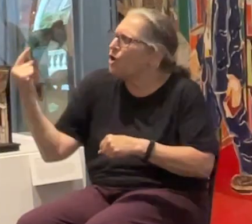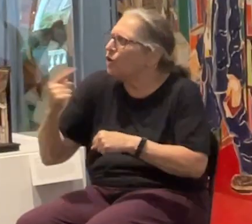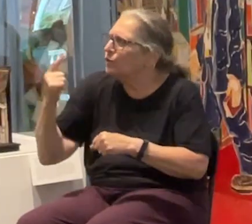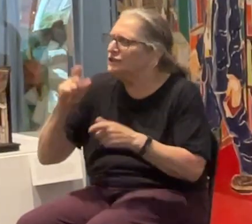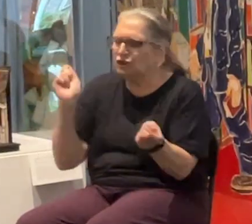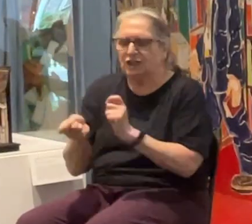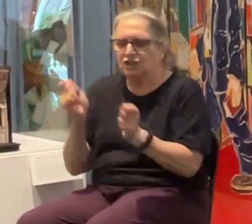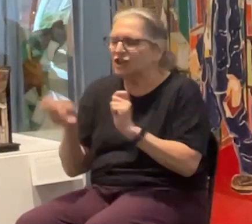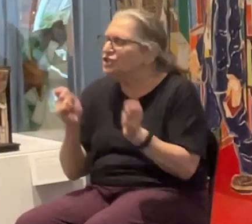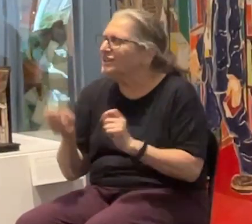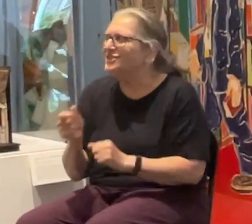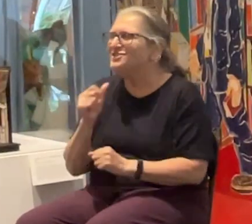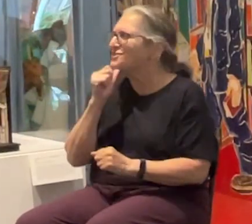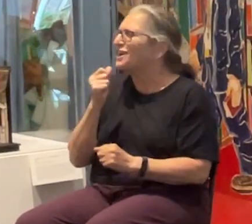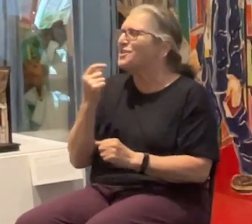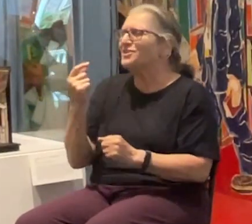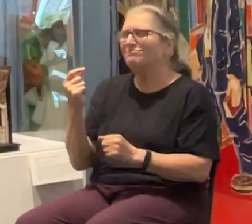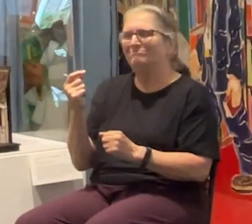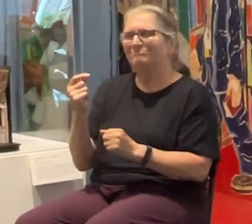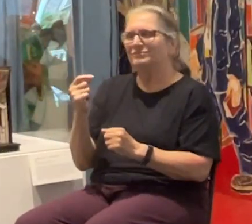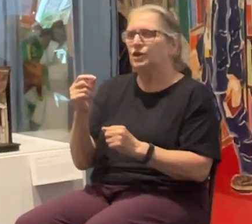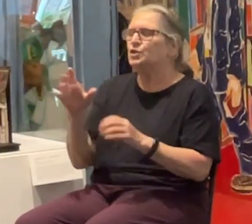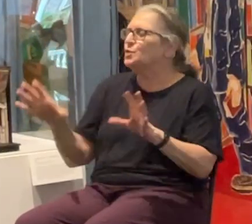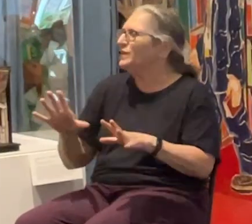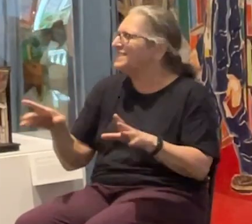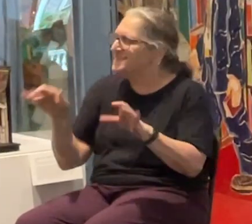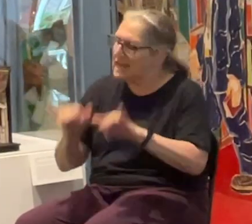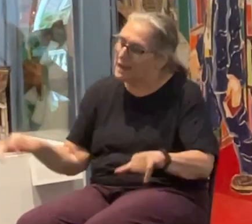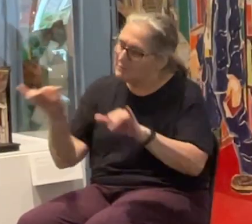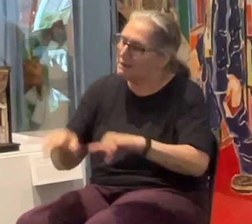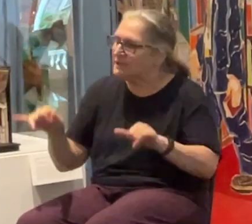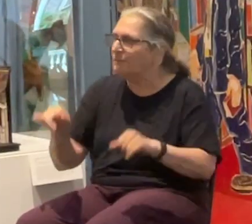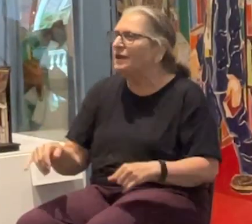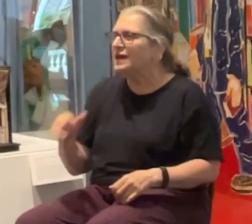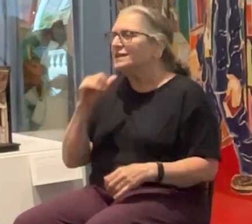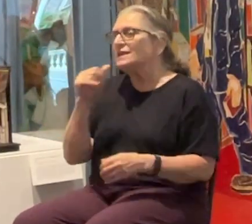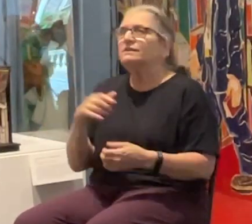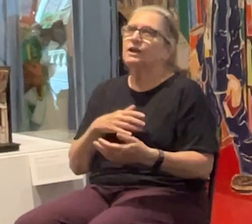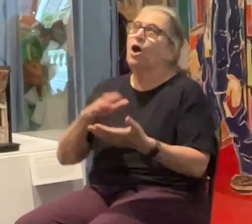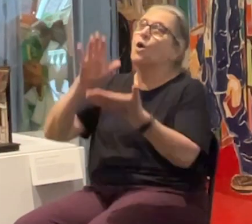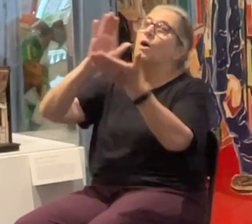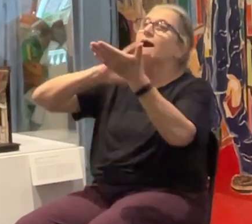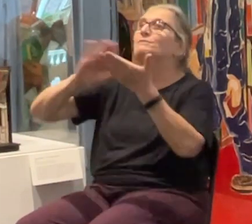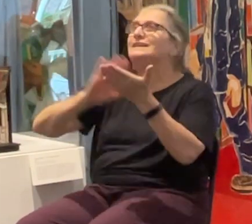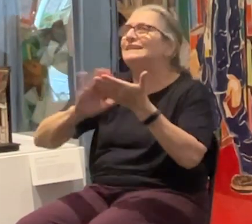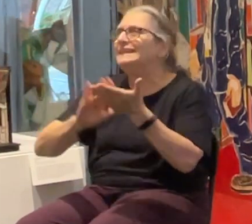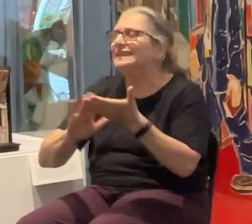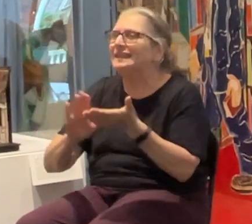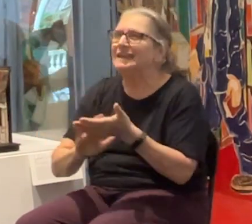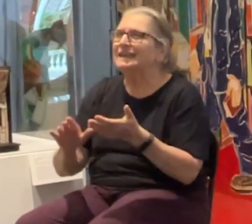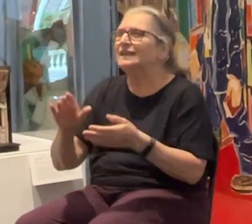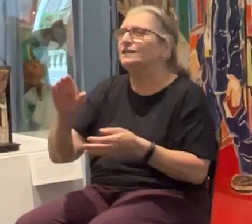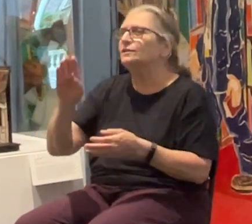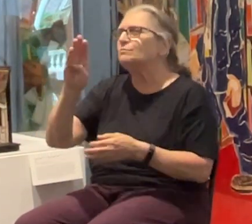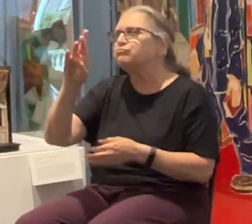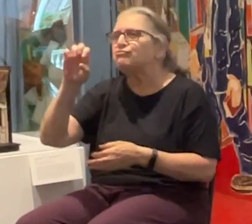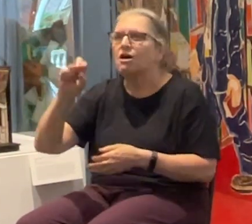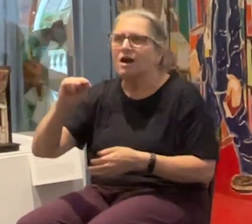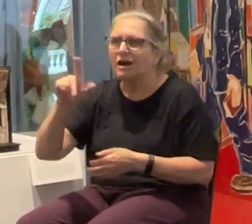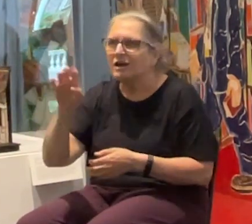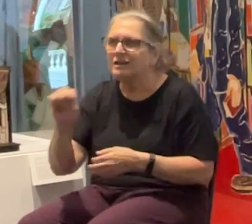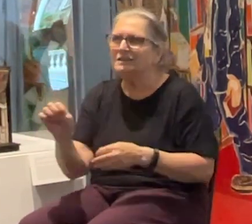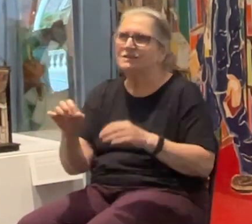kind of thing. You're never just like, you know, cleaning up, sanding down a bronze or something like that. It's sometimes you're working in this